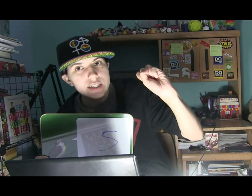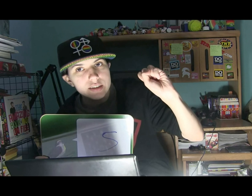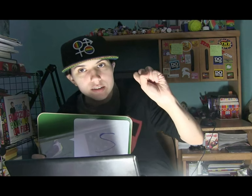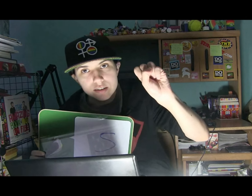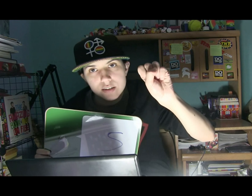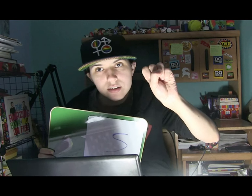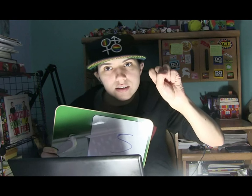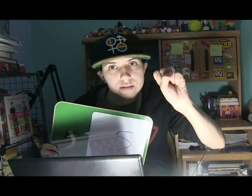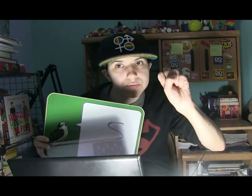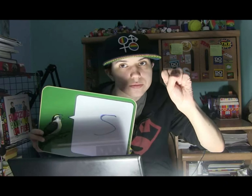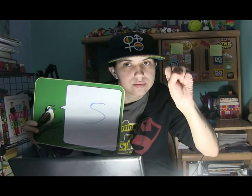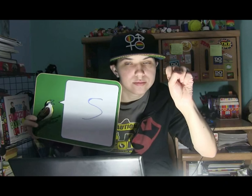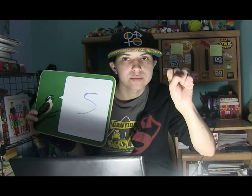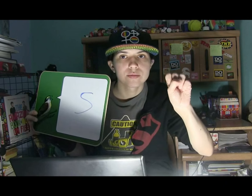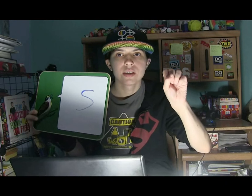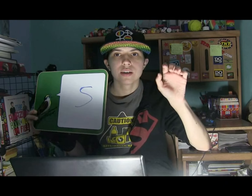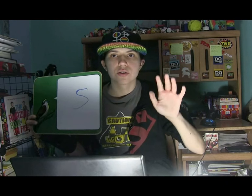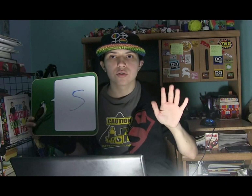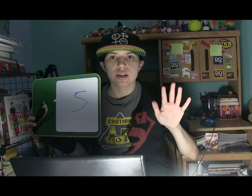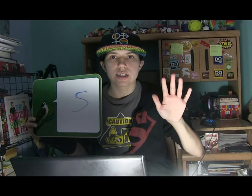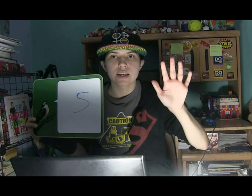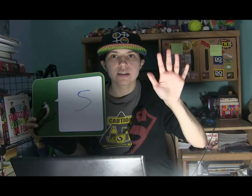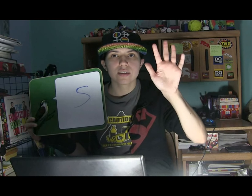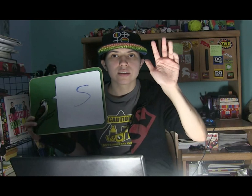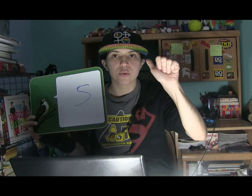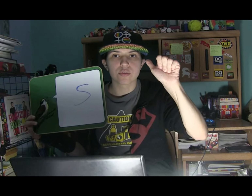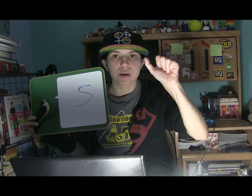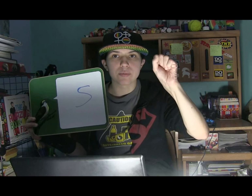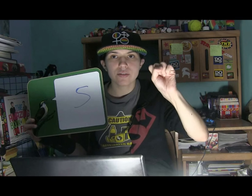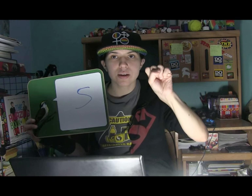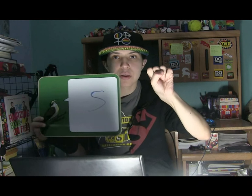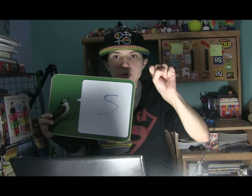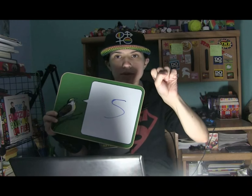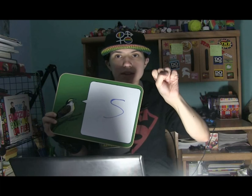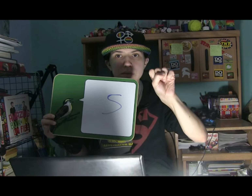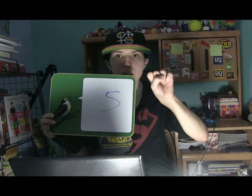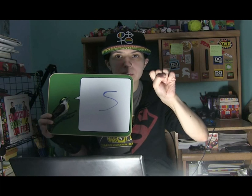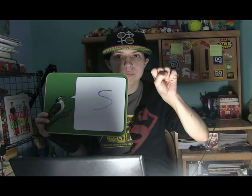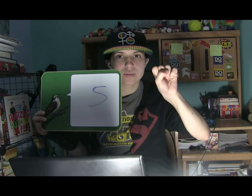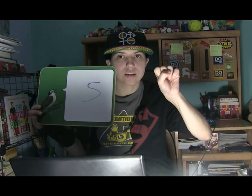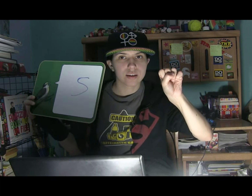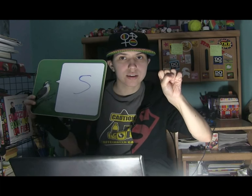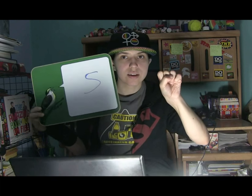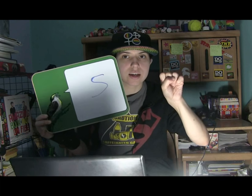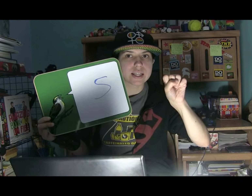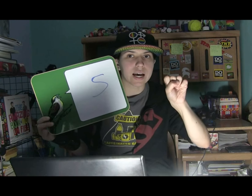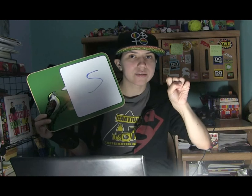here. So, yet again, the four of them come down, thumb goes into the middle. And that's